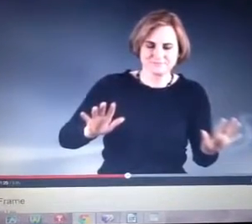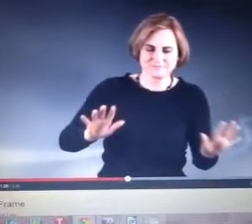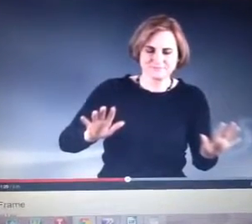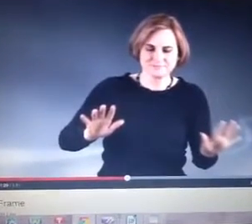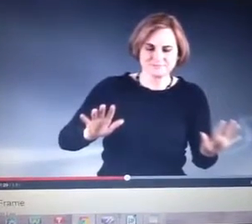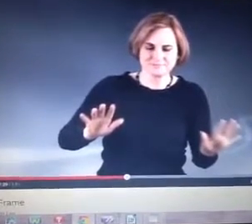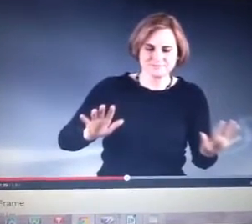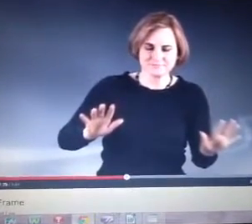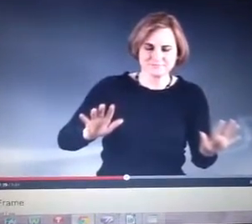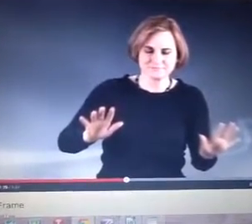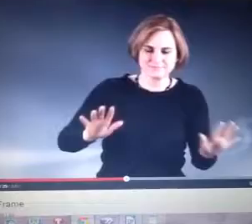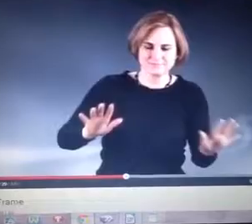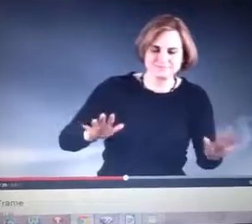came back.